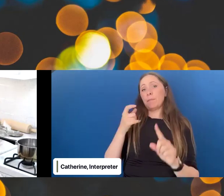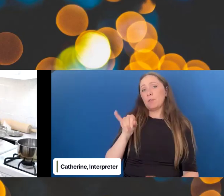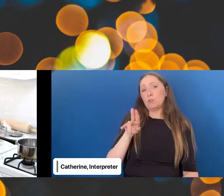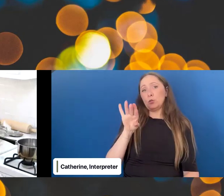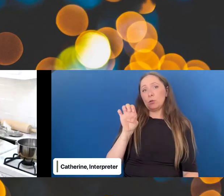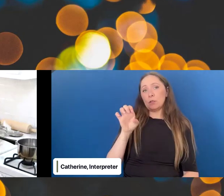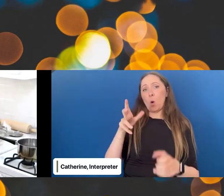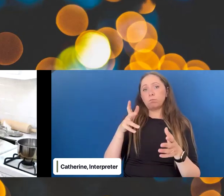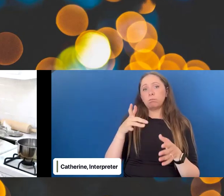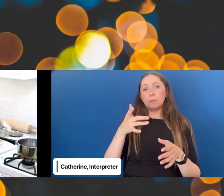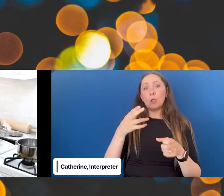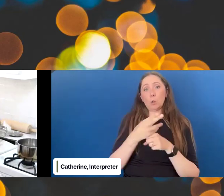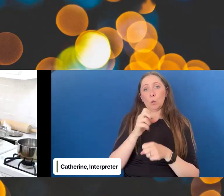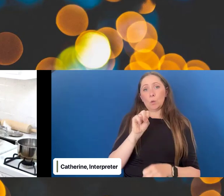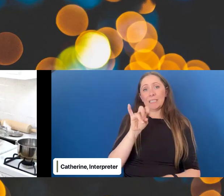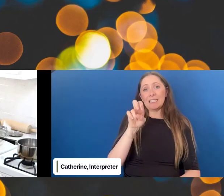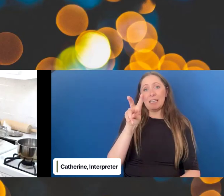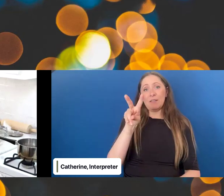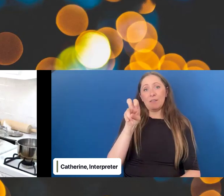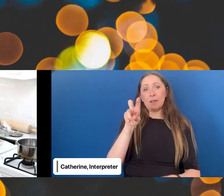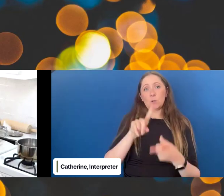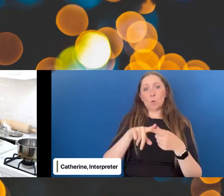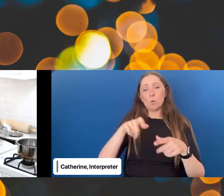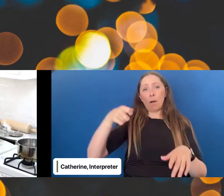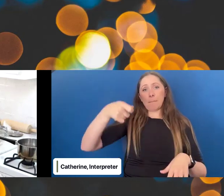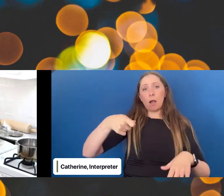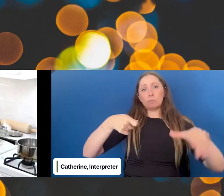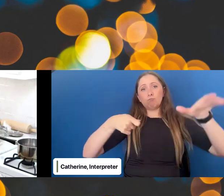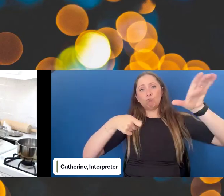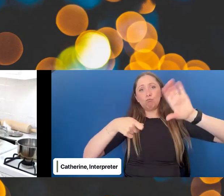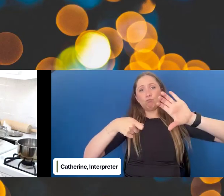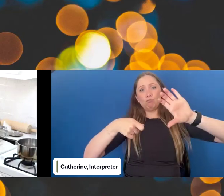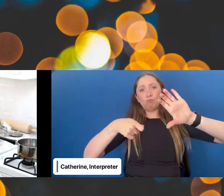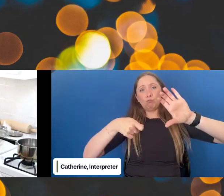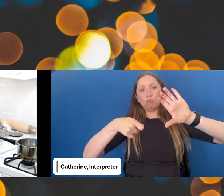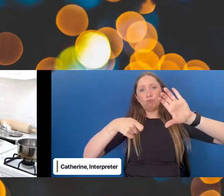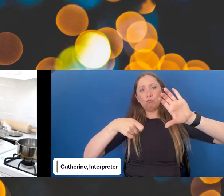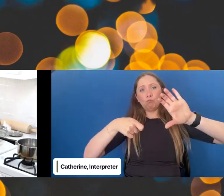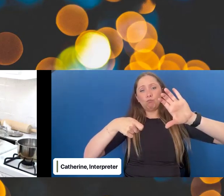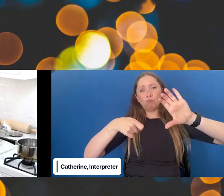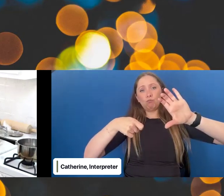So just use a sieve and open your cans.